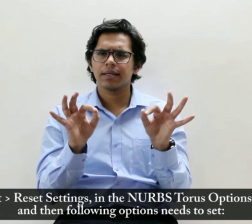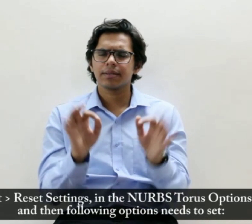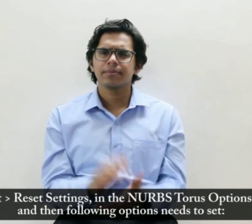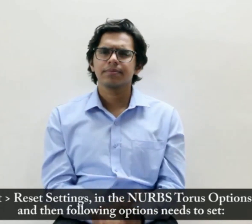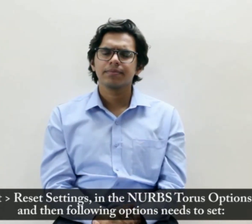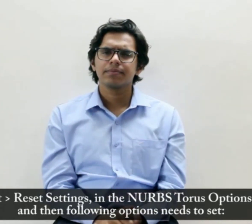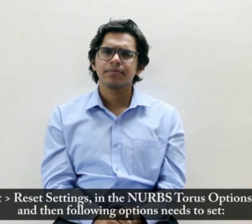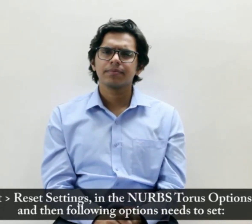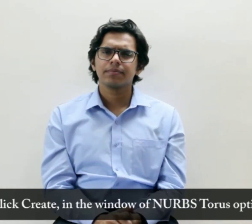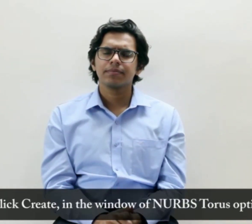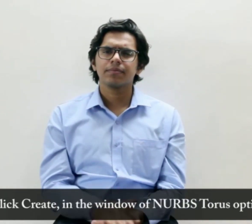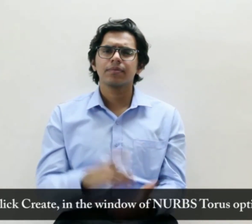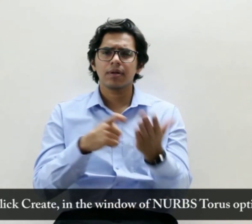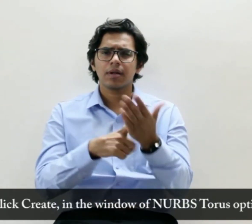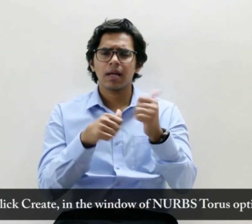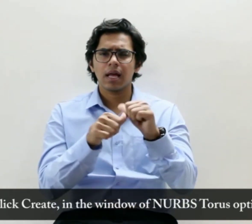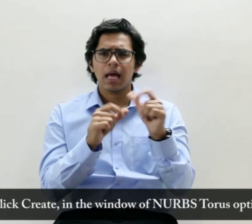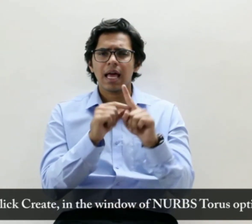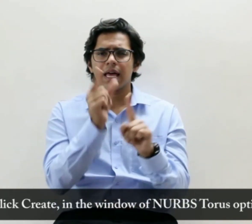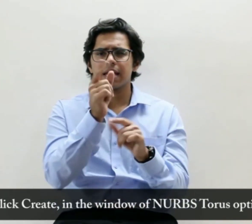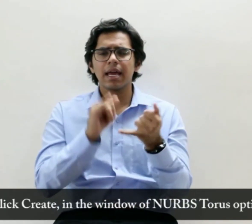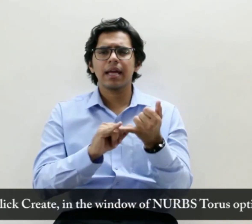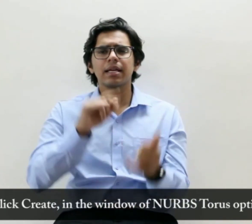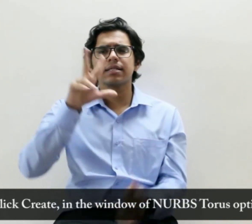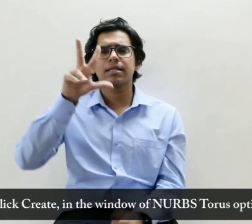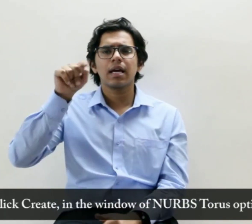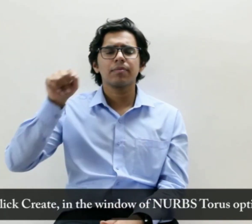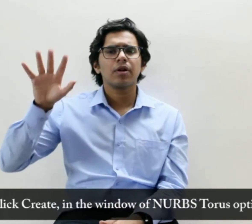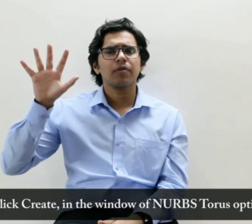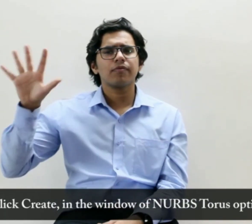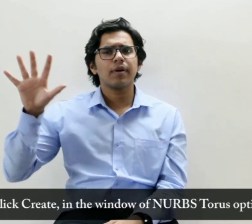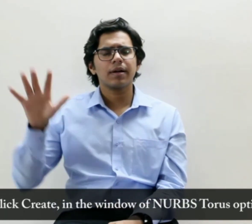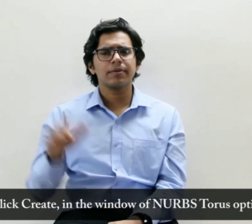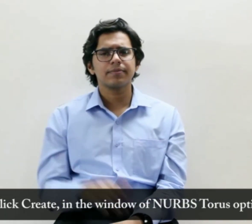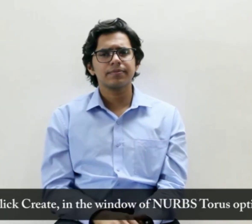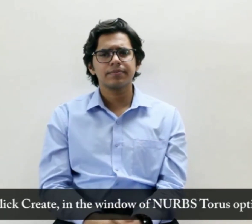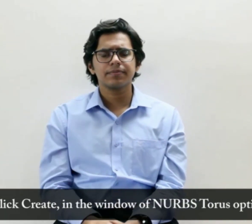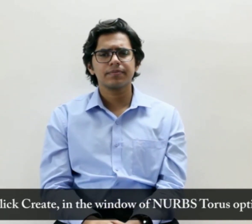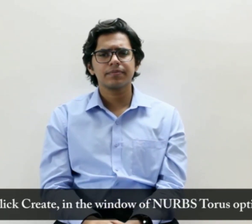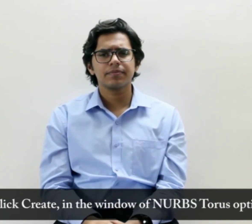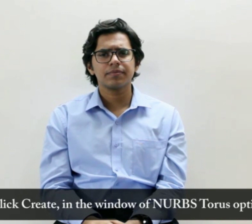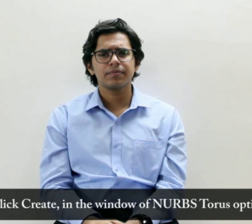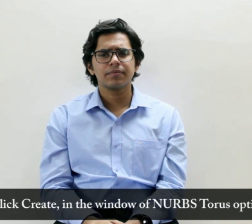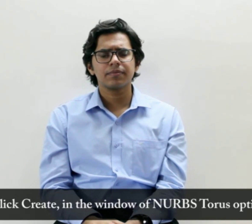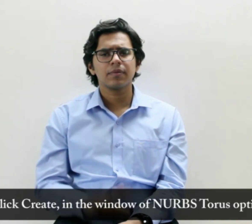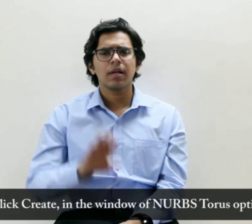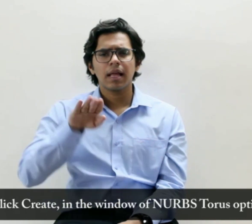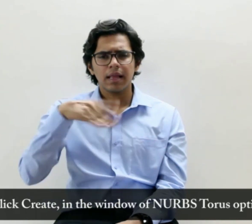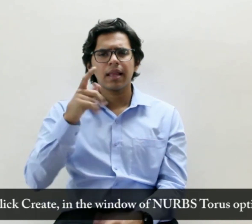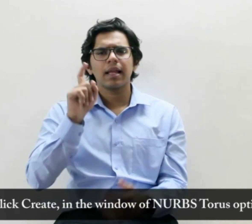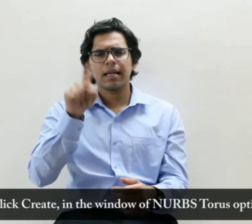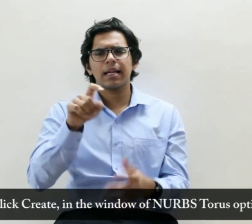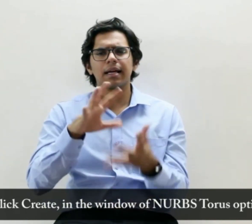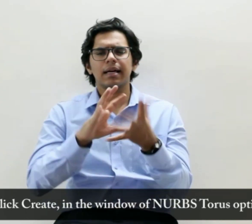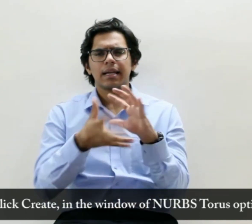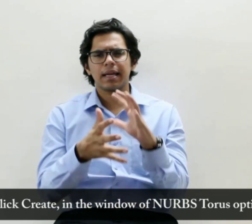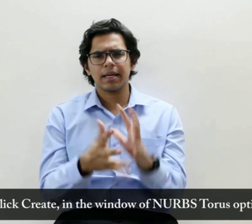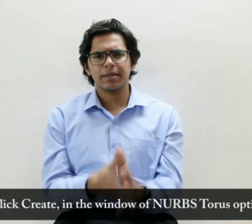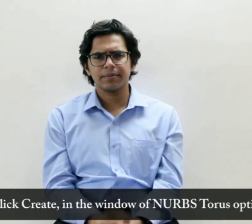Radius 8.5, click create in the window of NURBS torus option window.